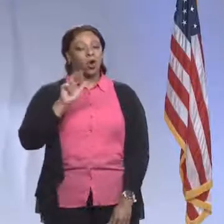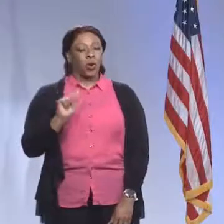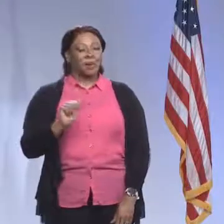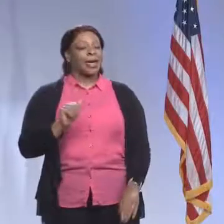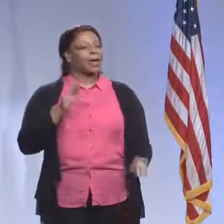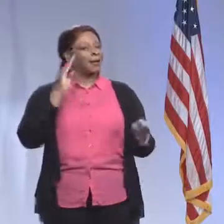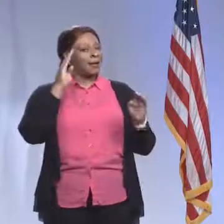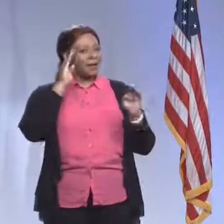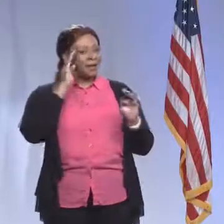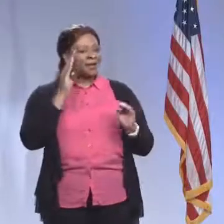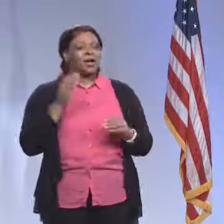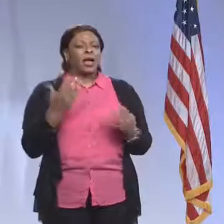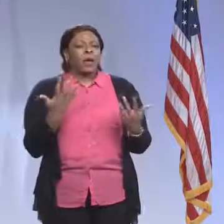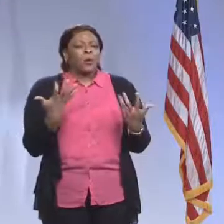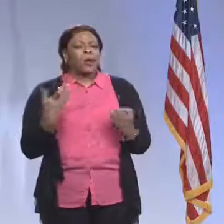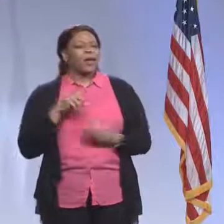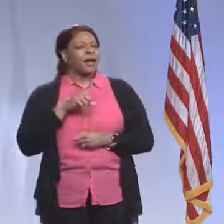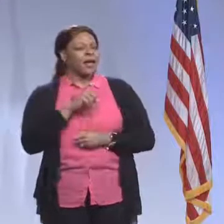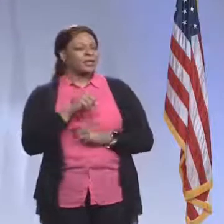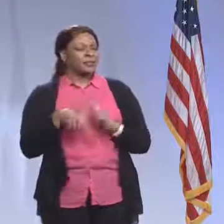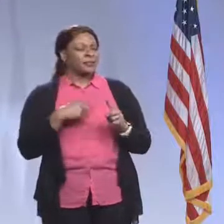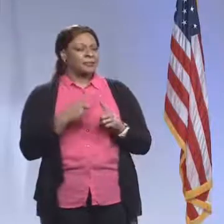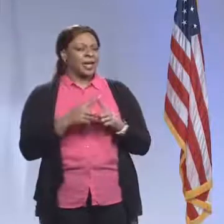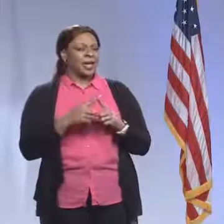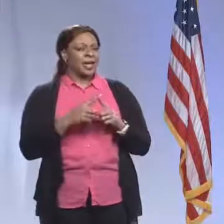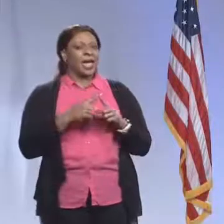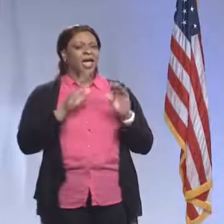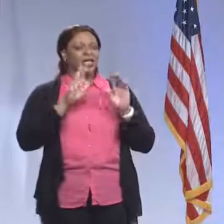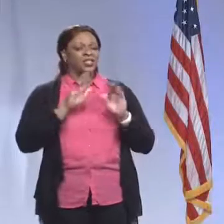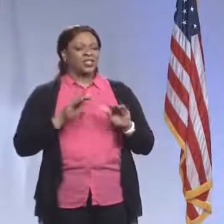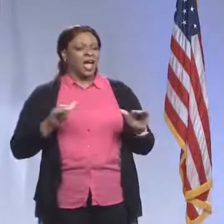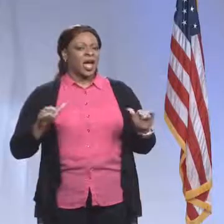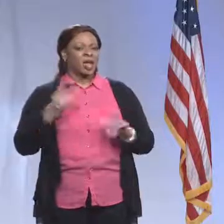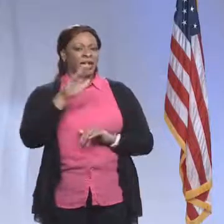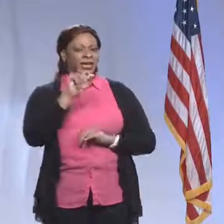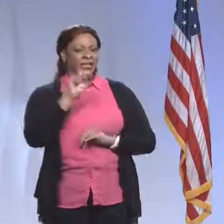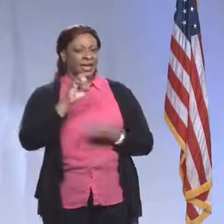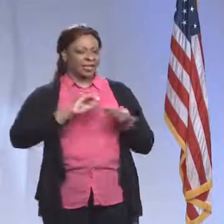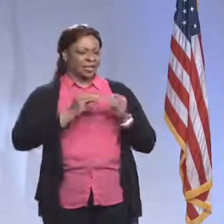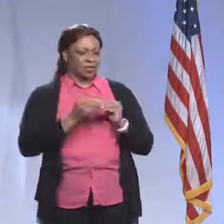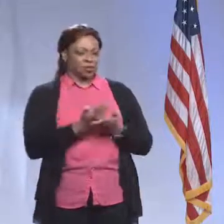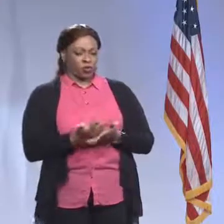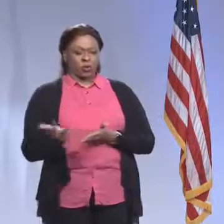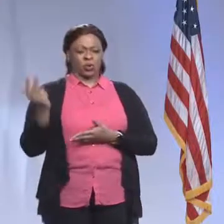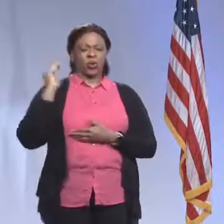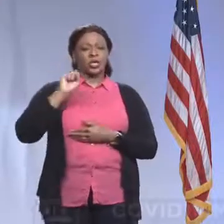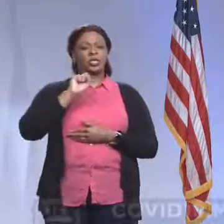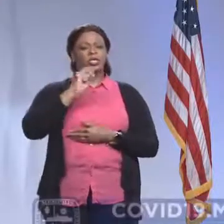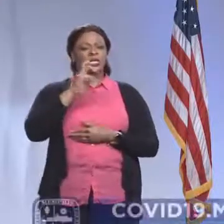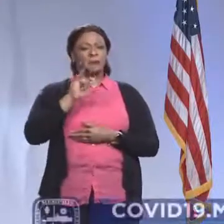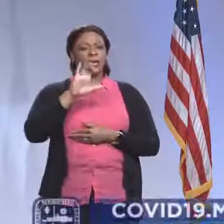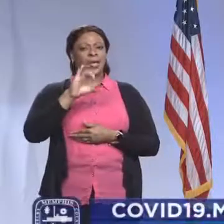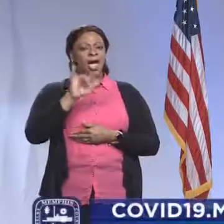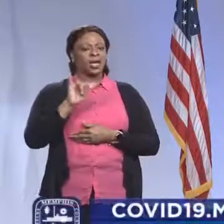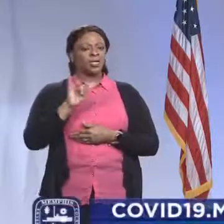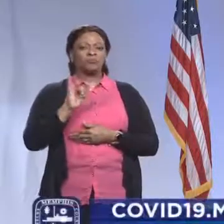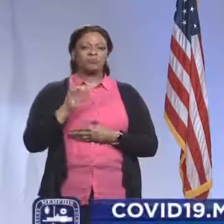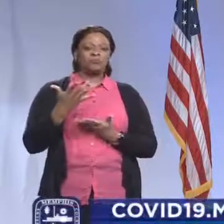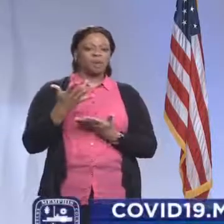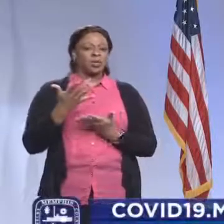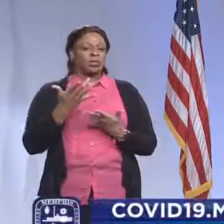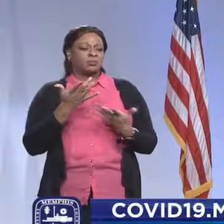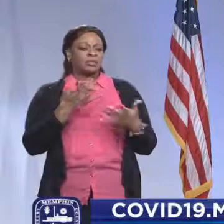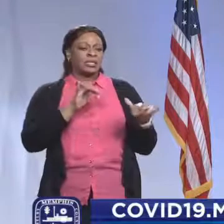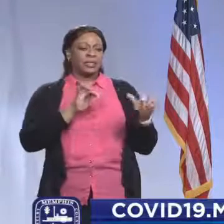Hey, I wanted to ask about childhood cases today. So 3 weeks ago, Shelby County was running pretty similarly